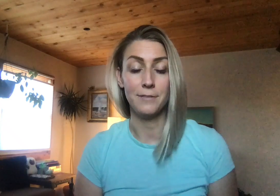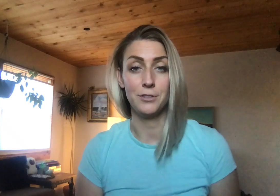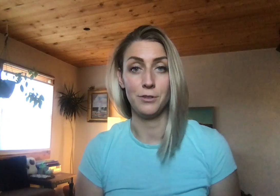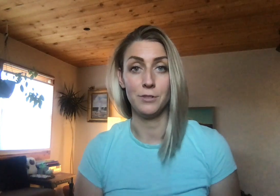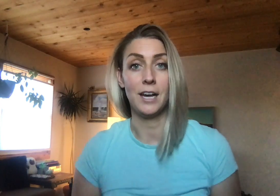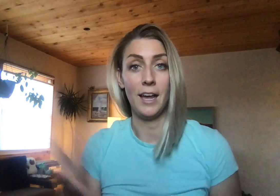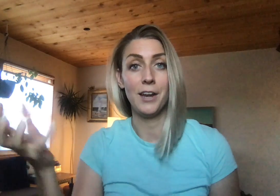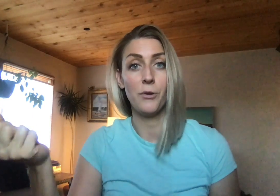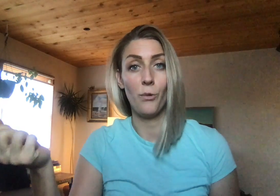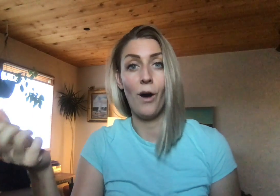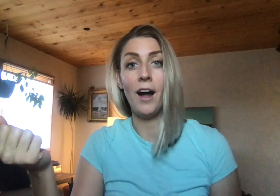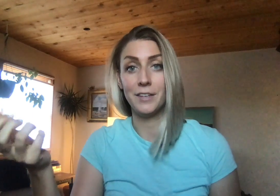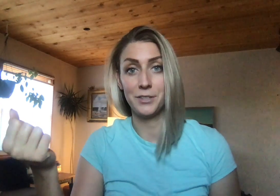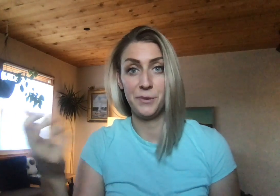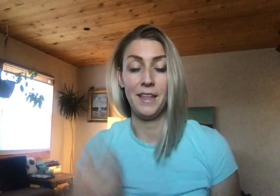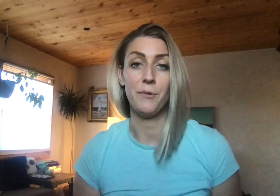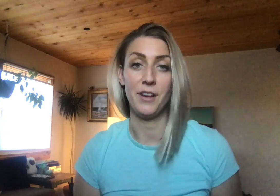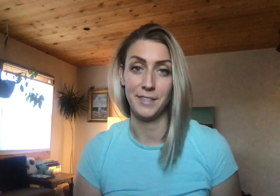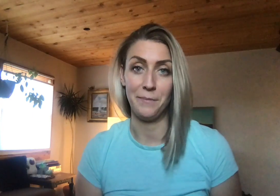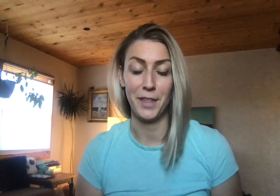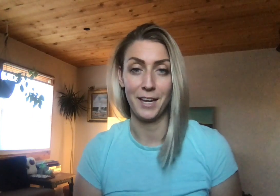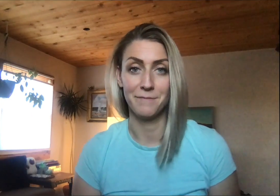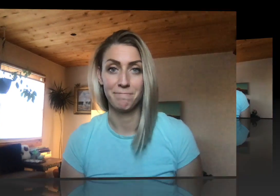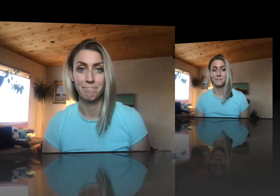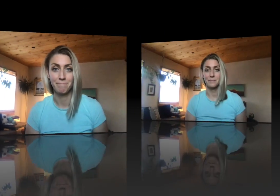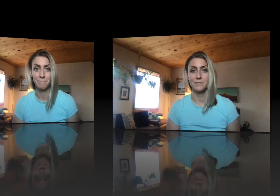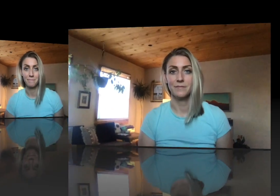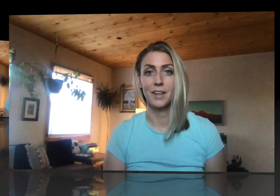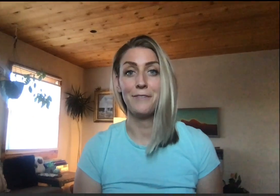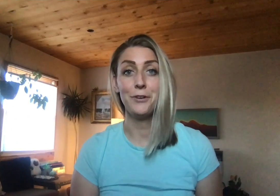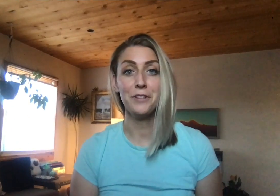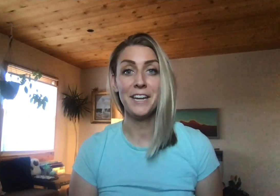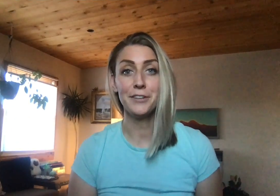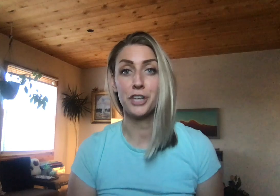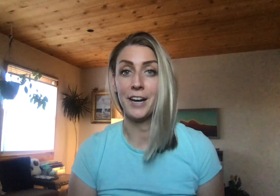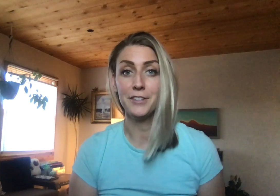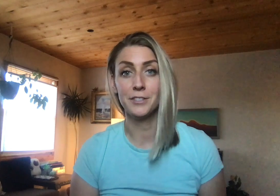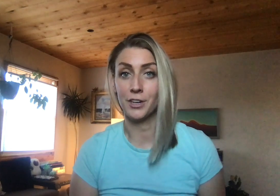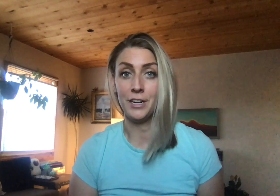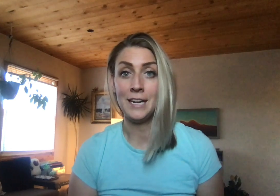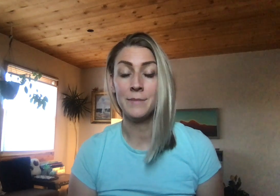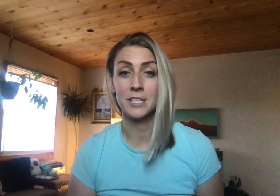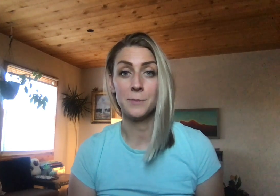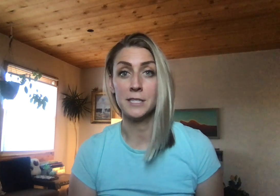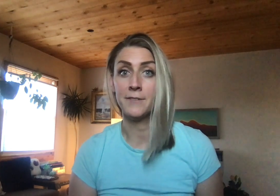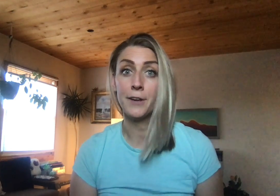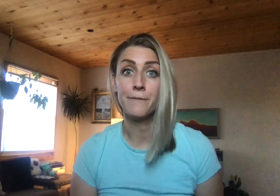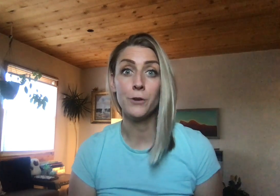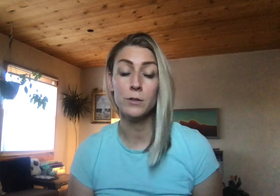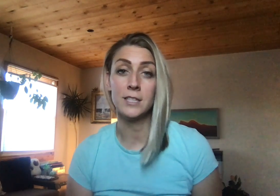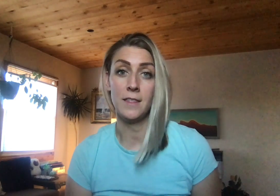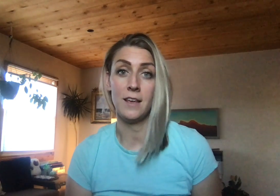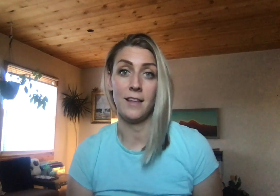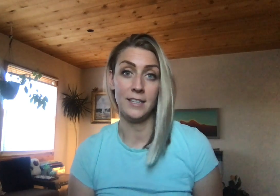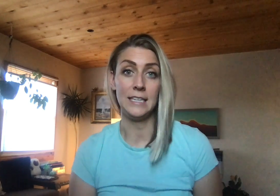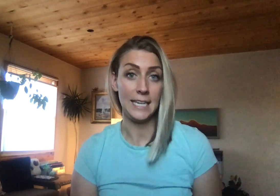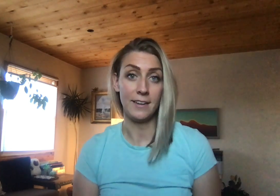to sign want when they want something. If you'd like your child to start naming specific foods that they'd like to eat, here are